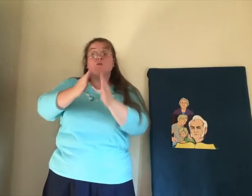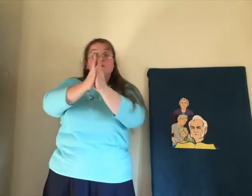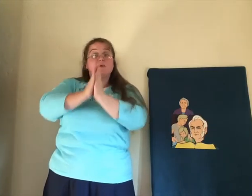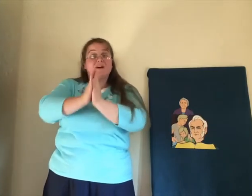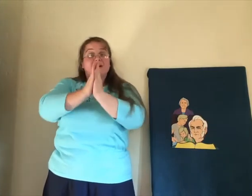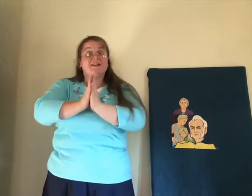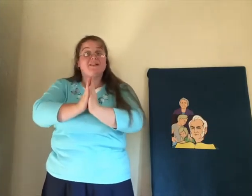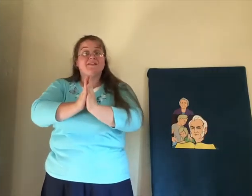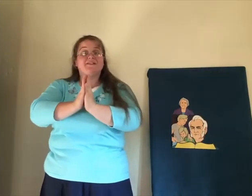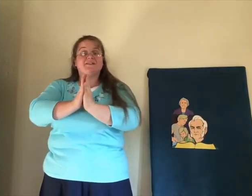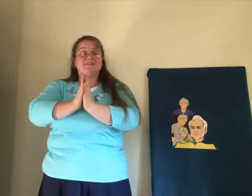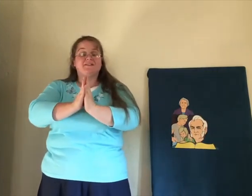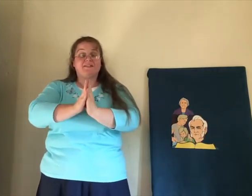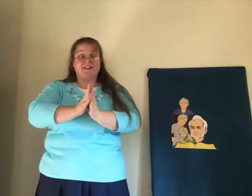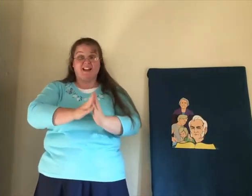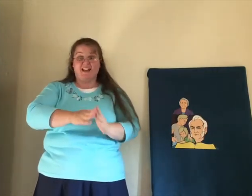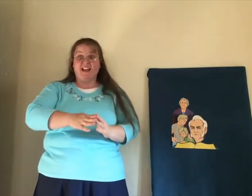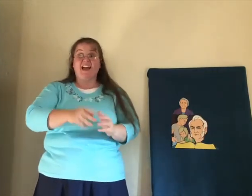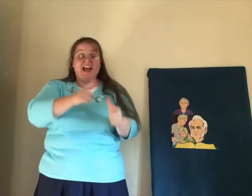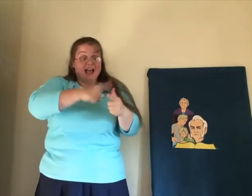was an answer to prayer.